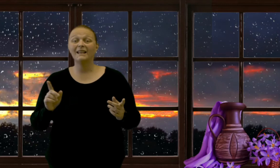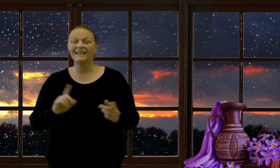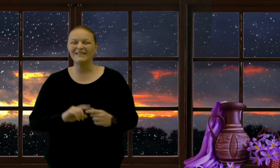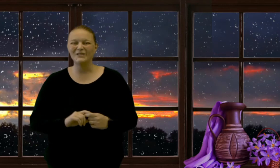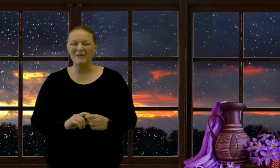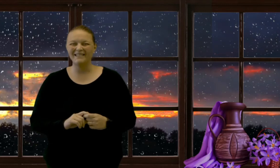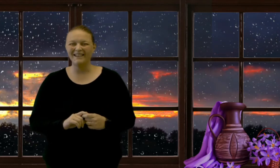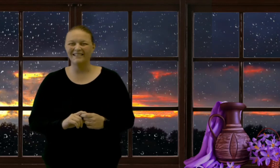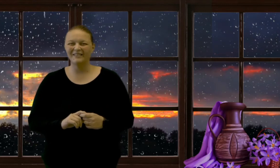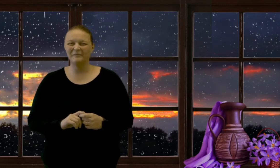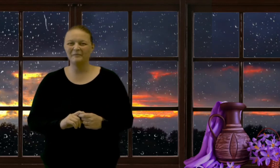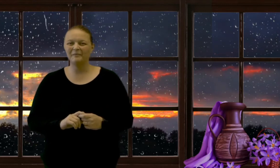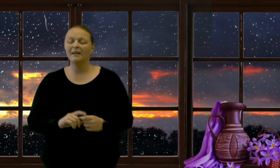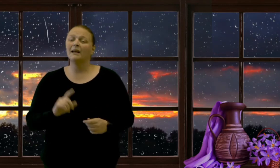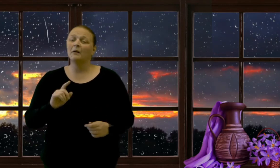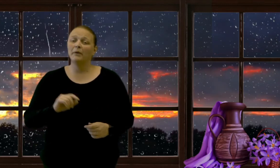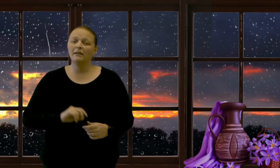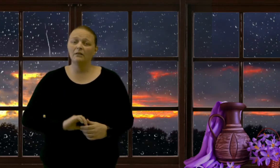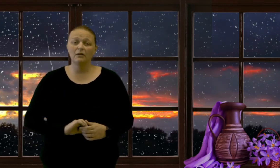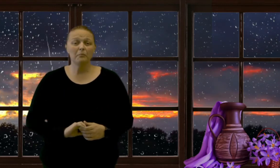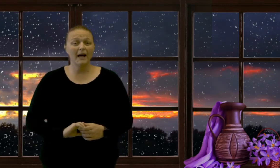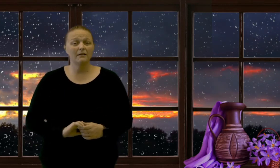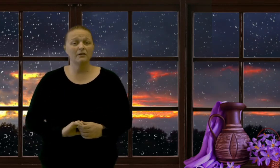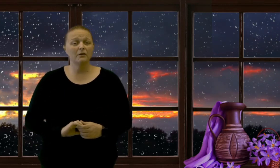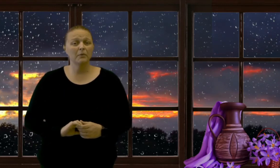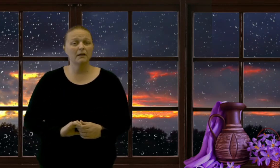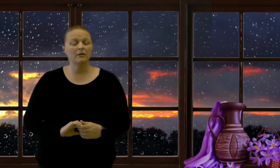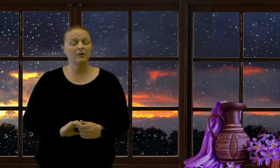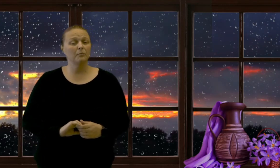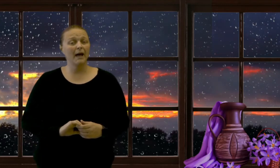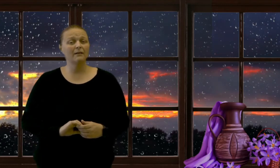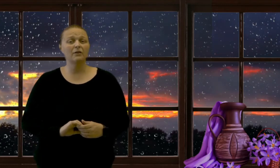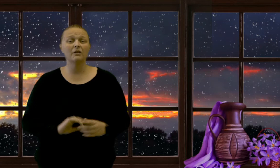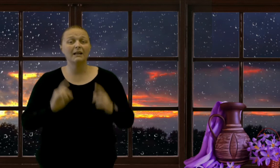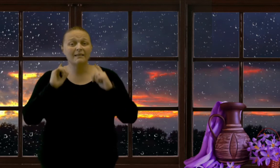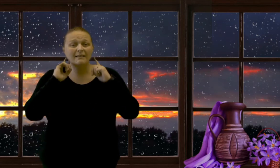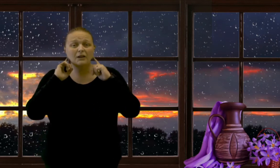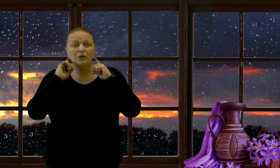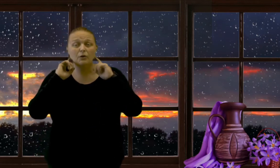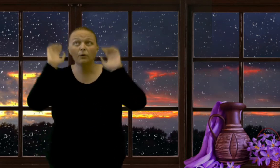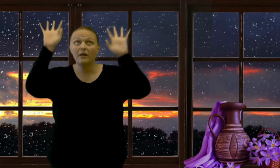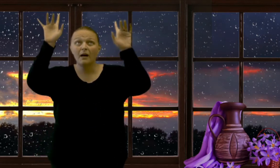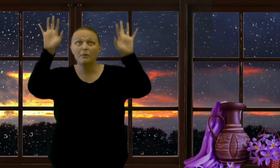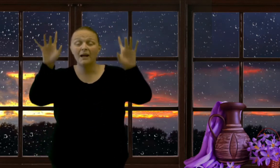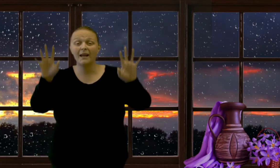Listen to my song. Pitter patter, pitter patter, listen to the